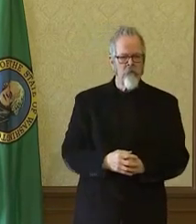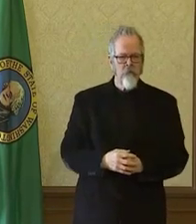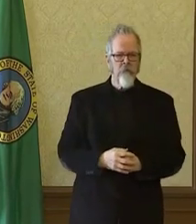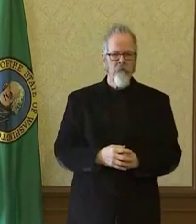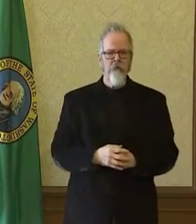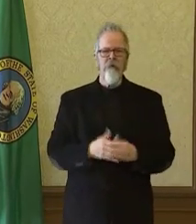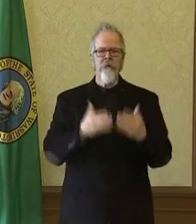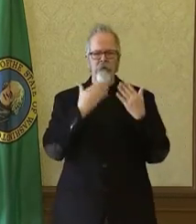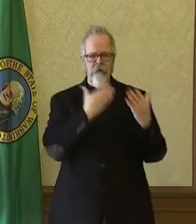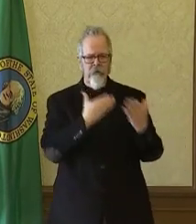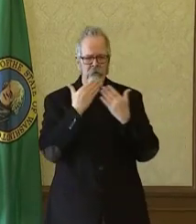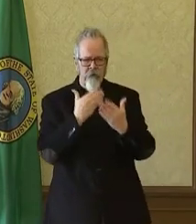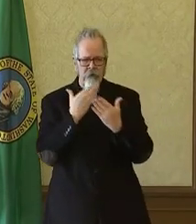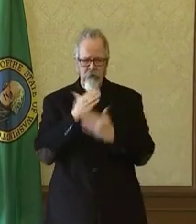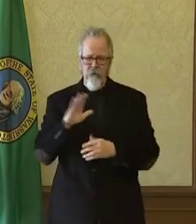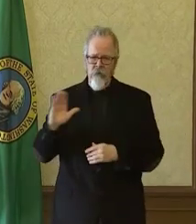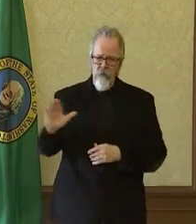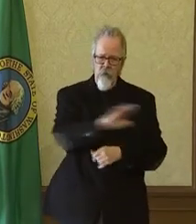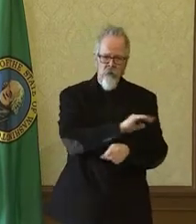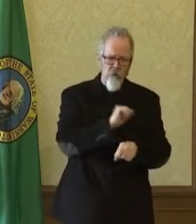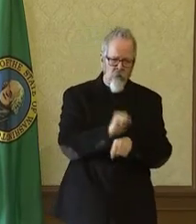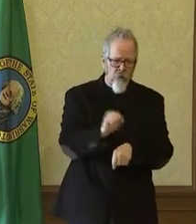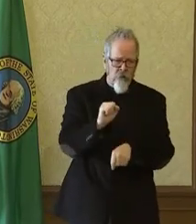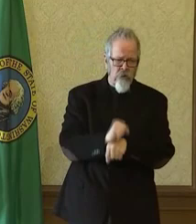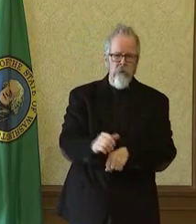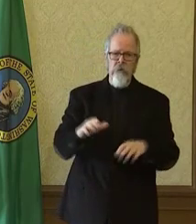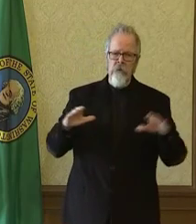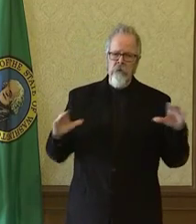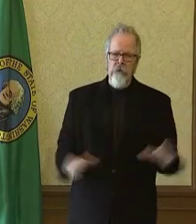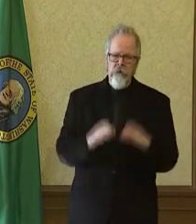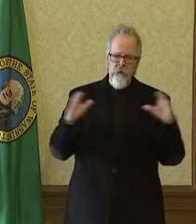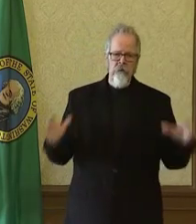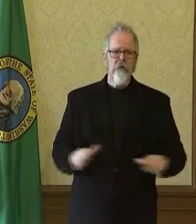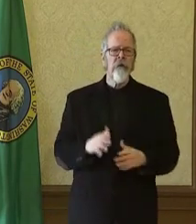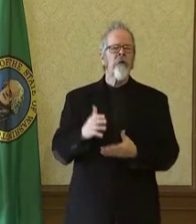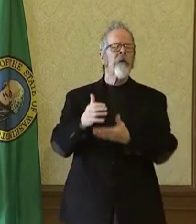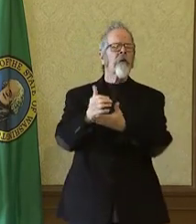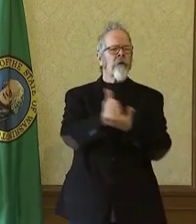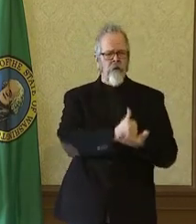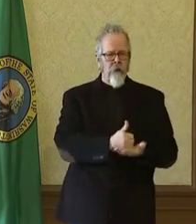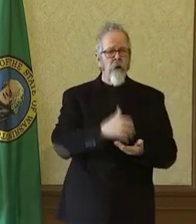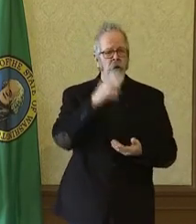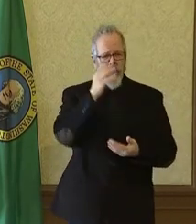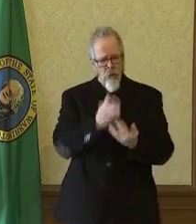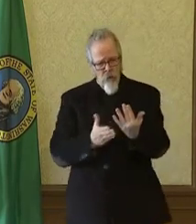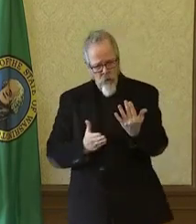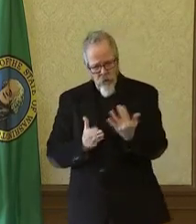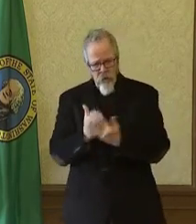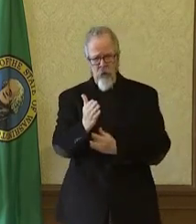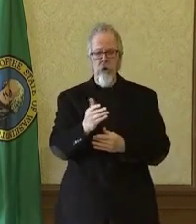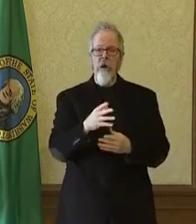doing in this regard, and we're going to get through this together. Wash your hands. Thank you.